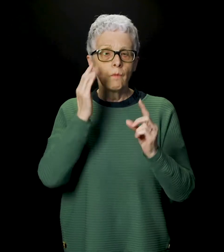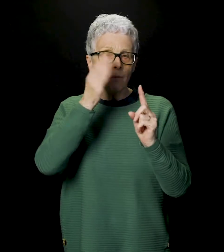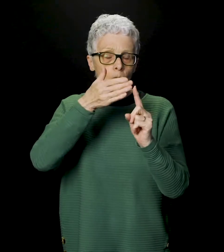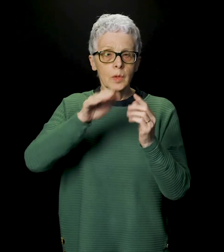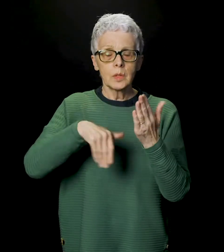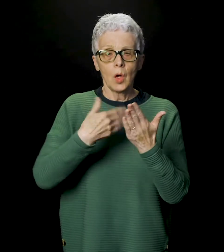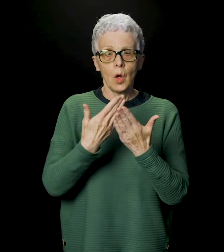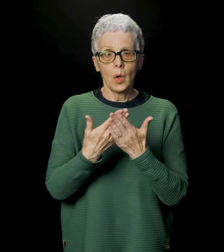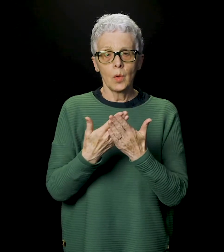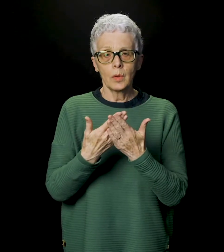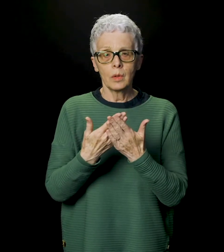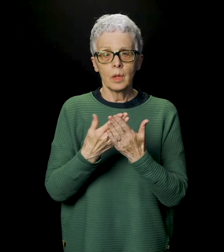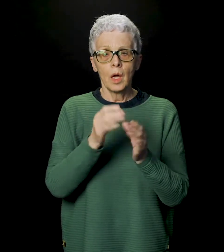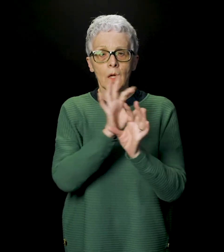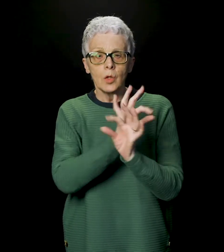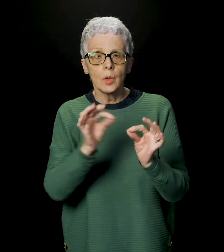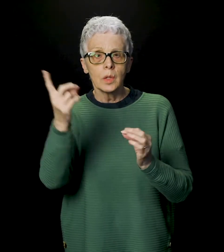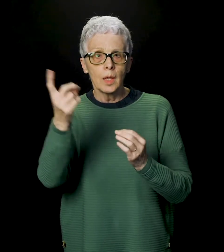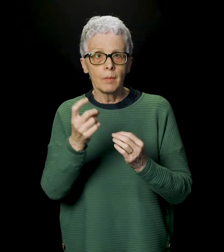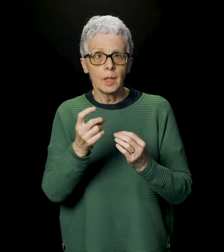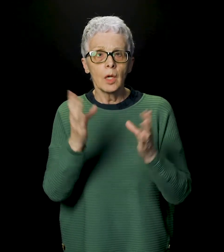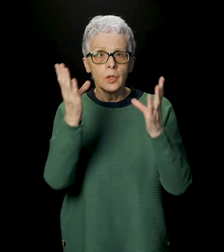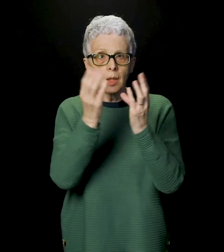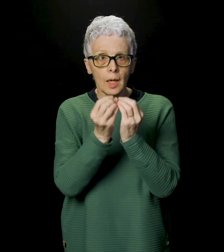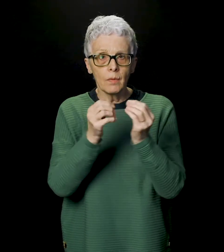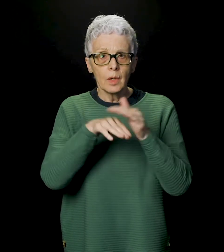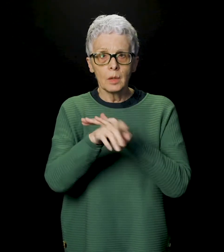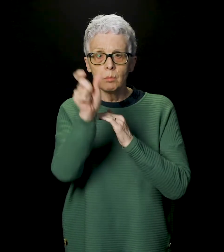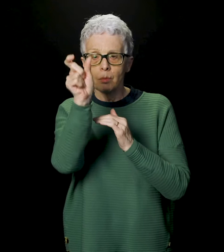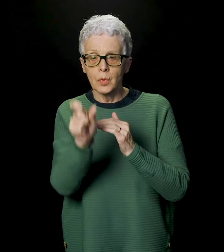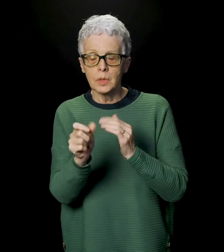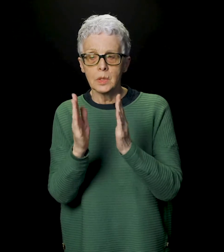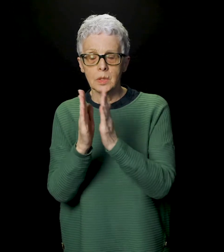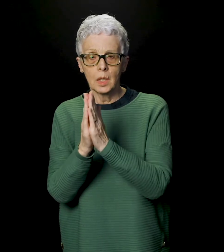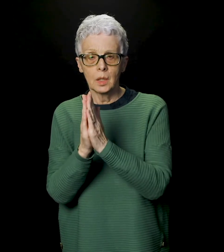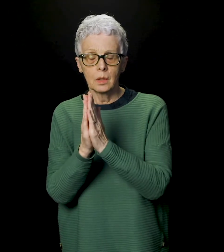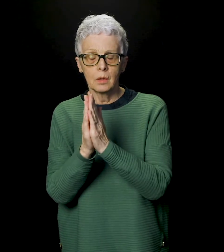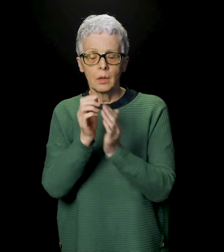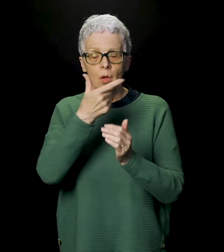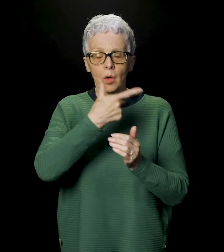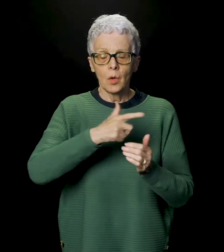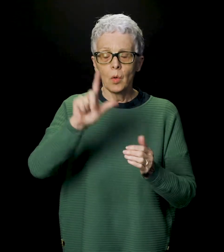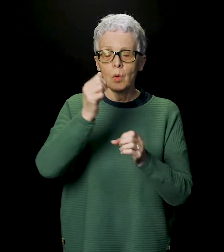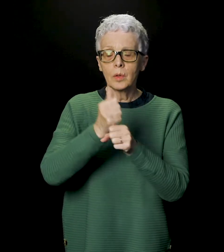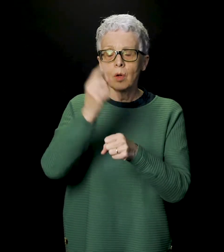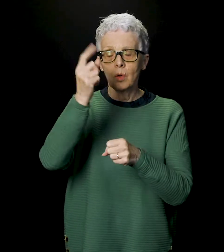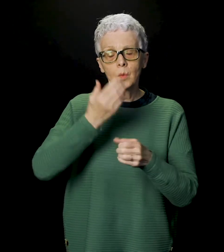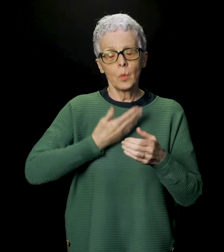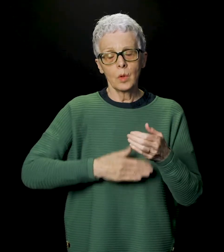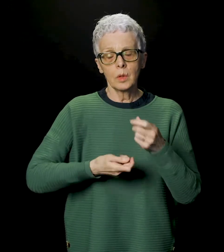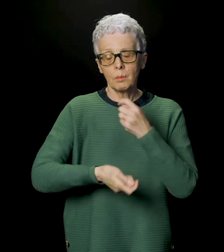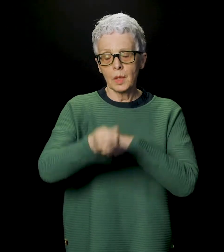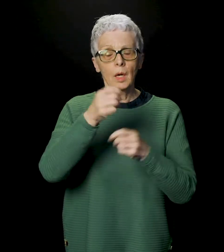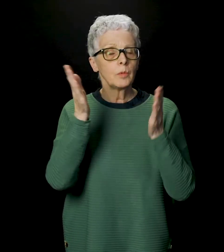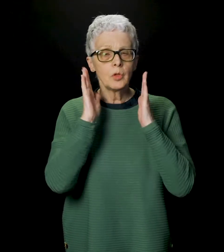be about not gathering in person on a Sunday. Lord God, would we be a church that's not